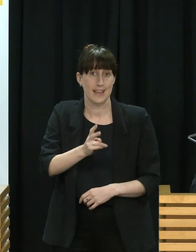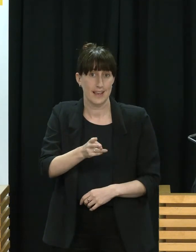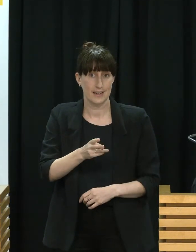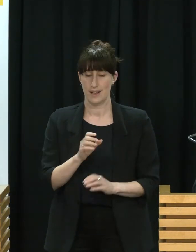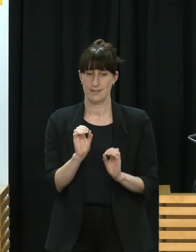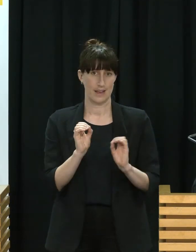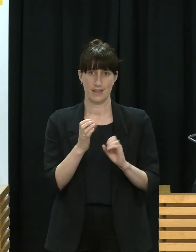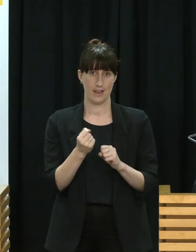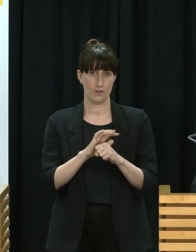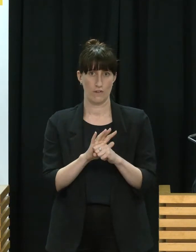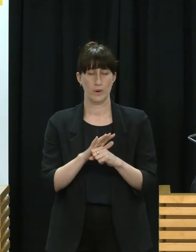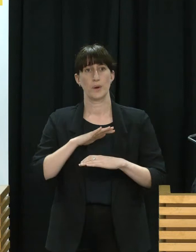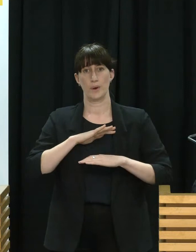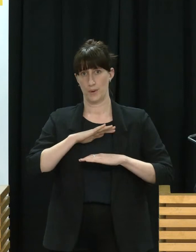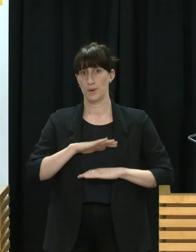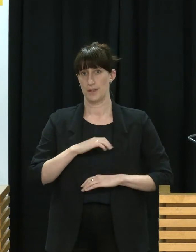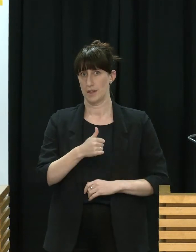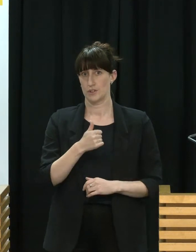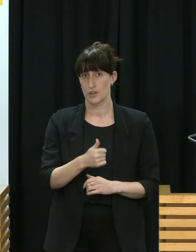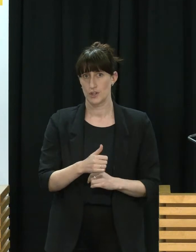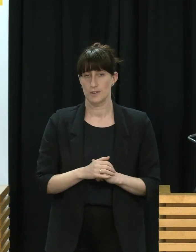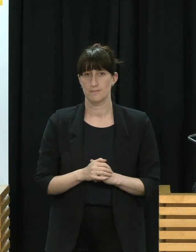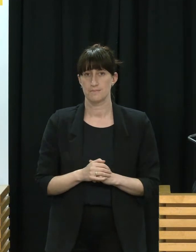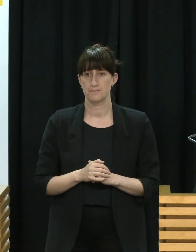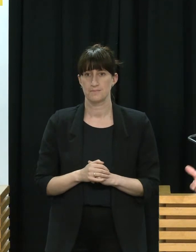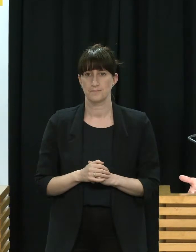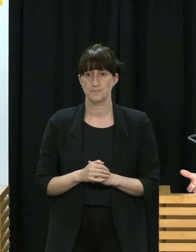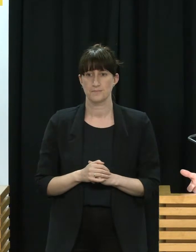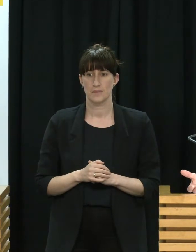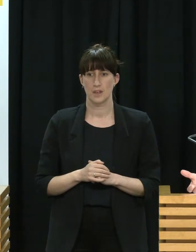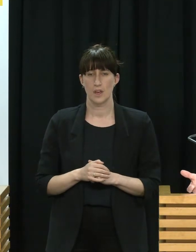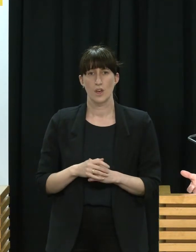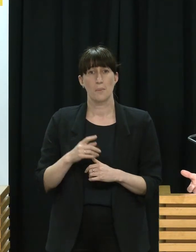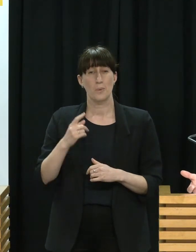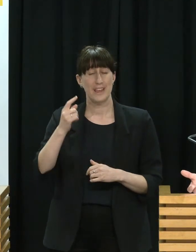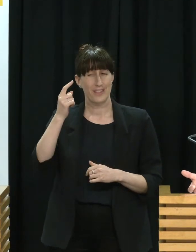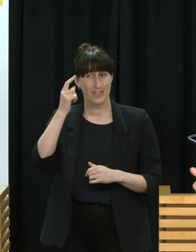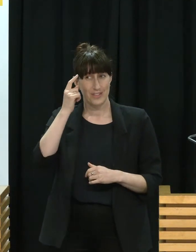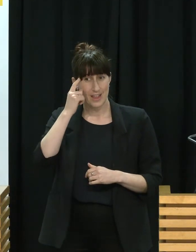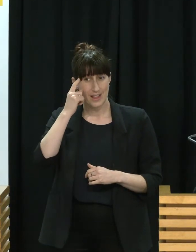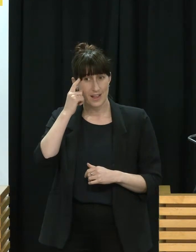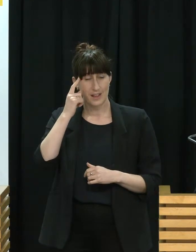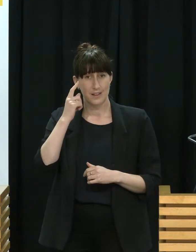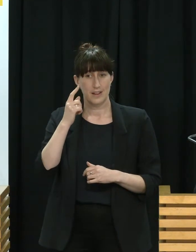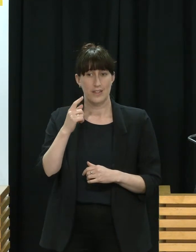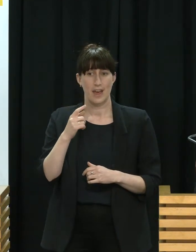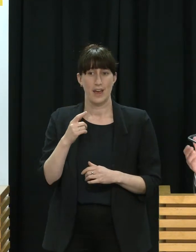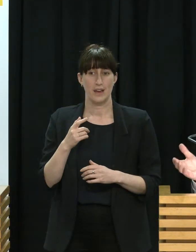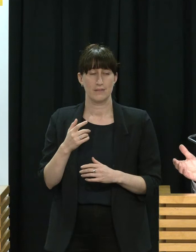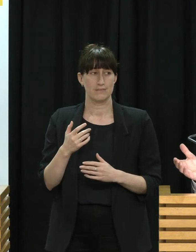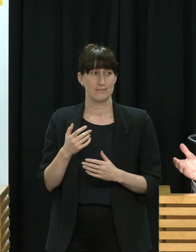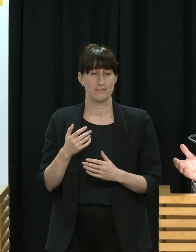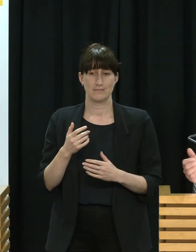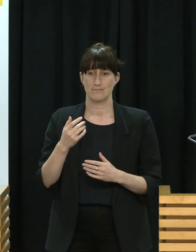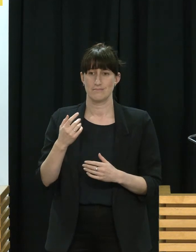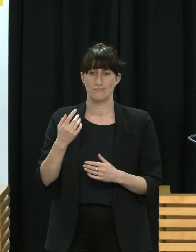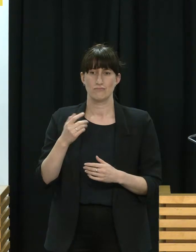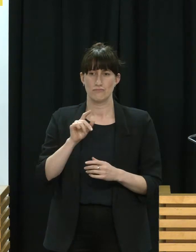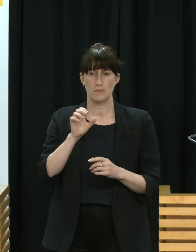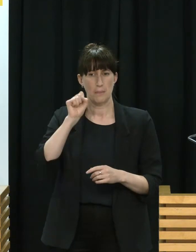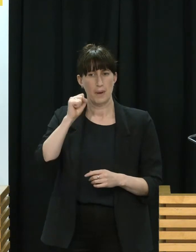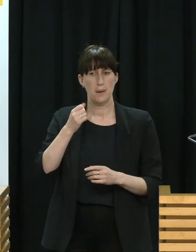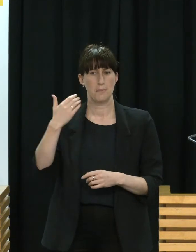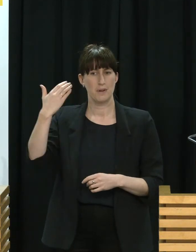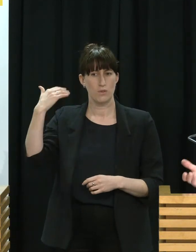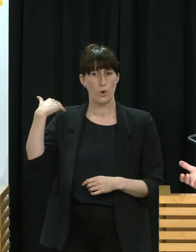here previously and not even with the Delta variant, if we think back to Papatoetoe High School, one student who wasn't